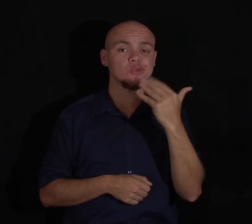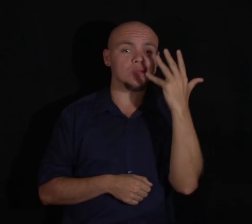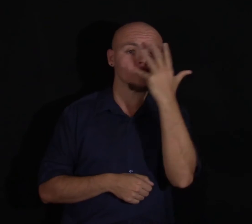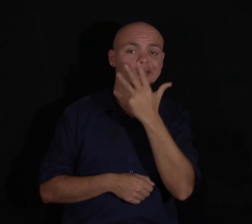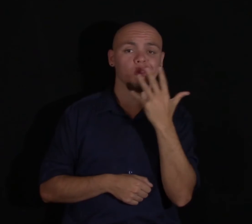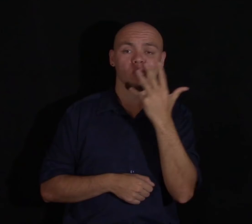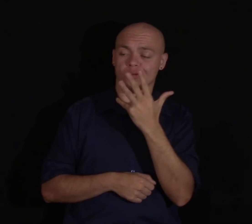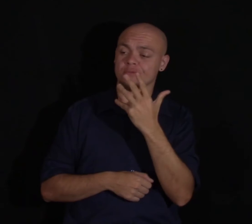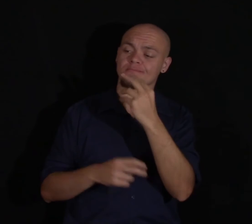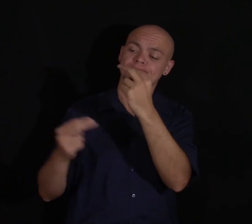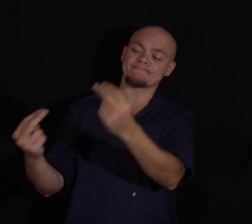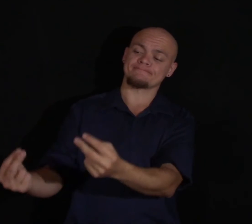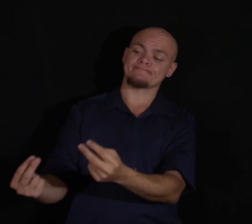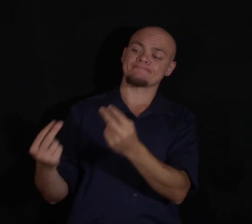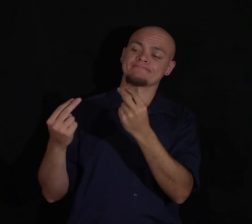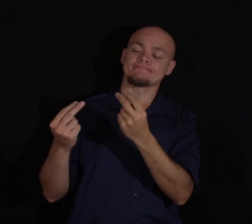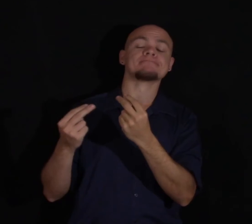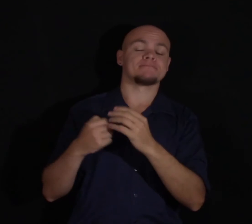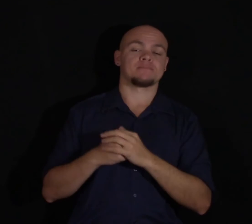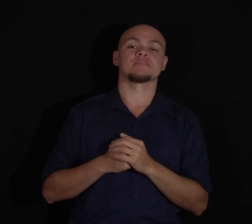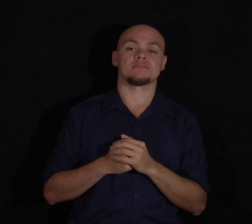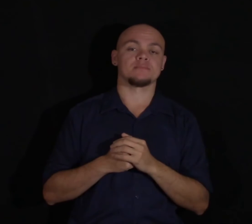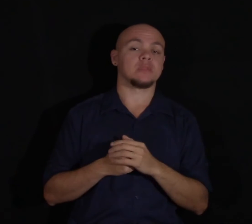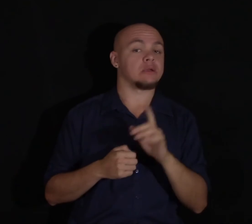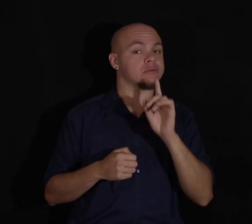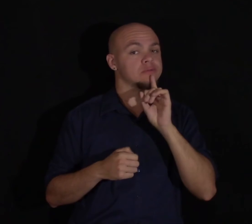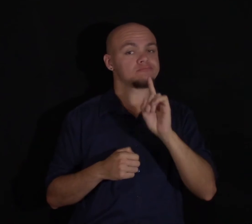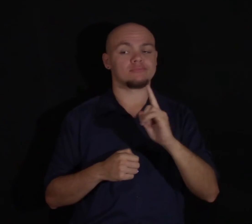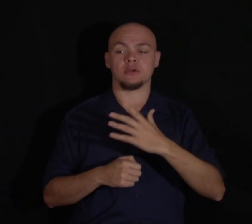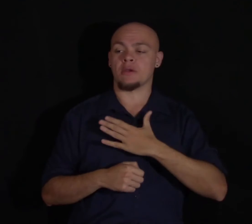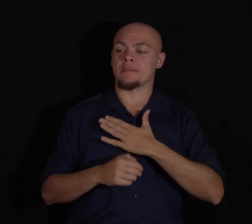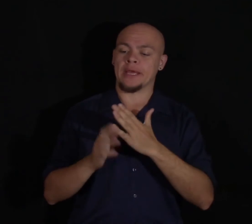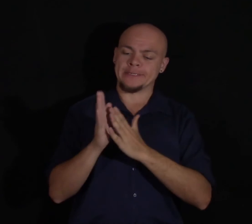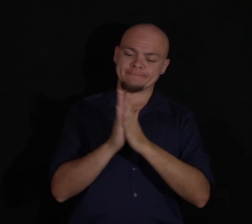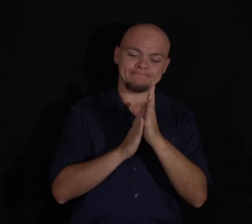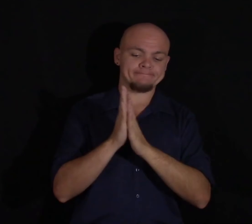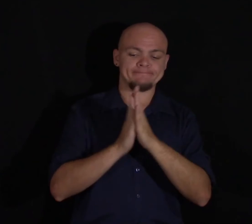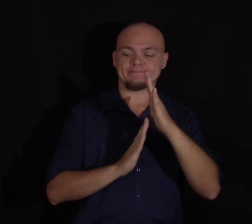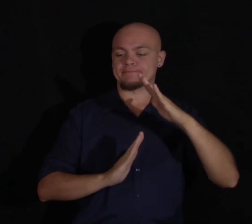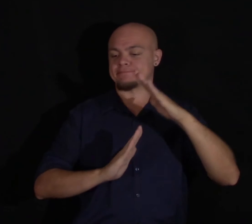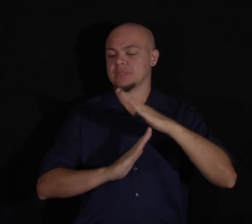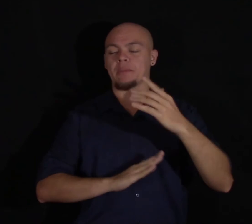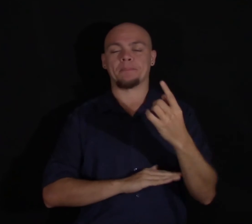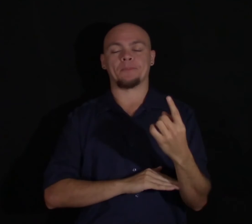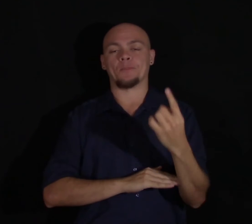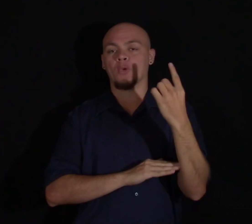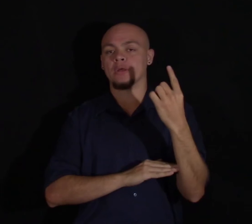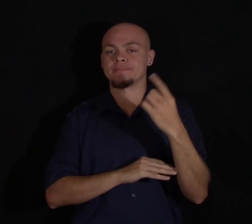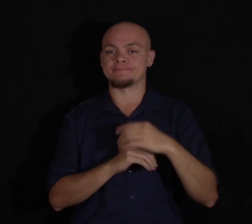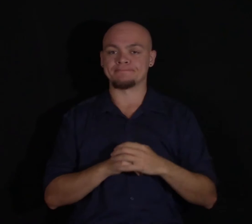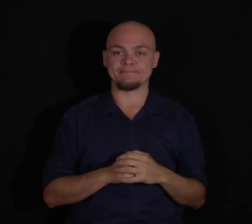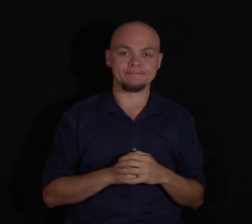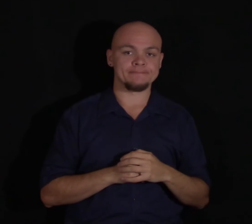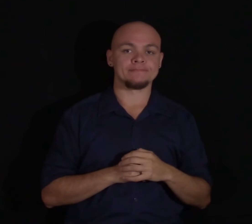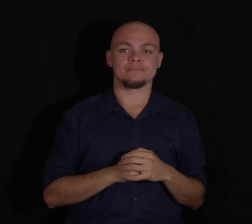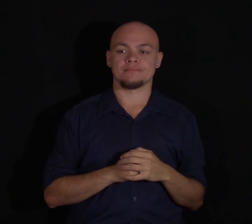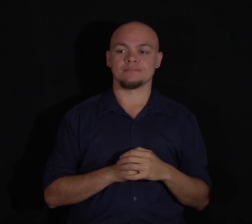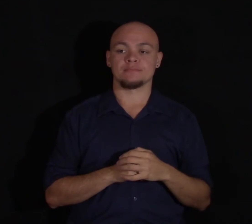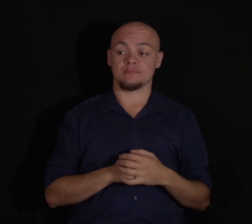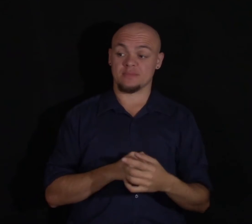with affection was the utmost limit of my ambition. I dared not think that they would turn them from me with